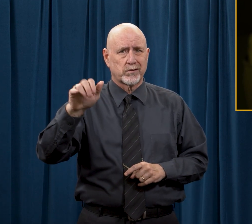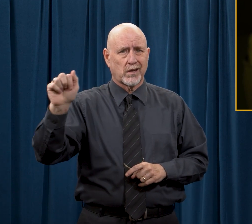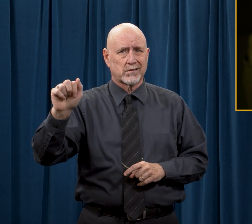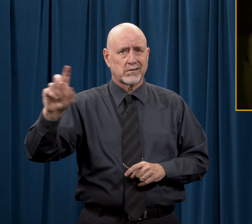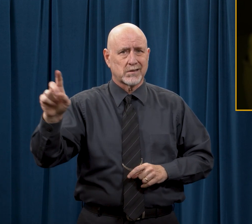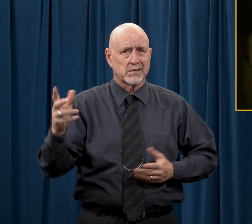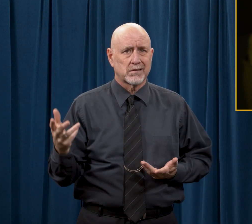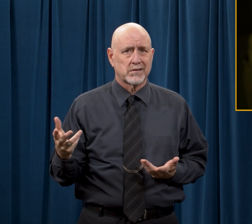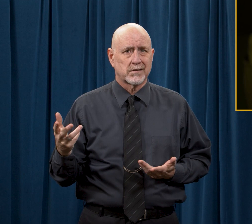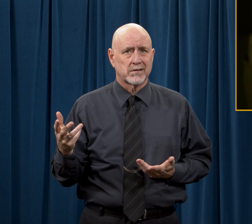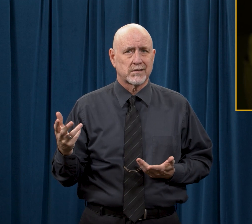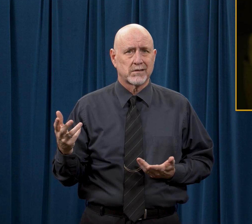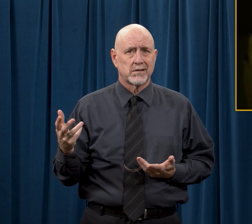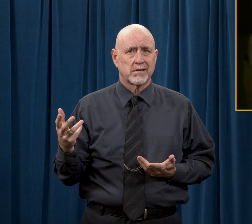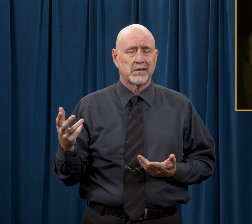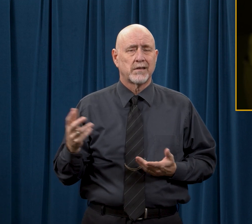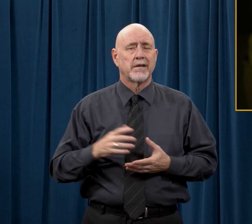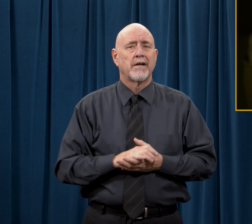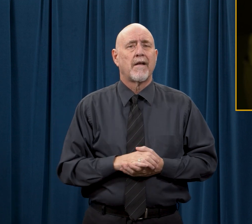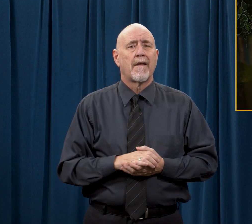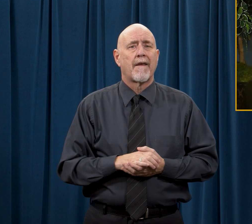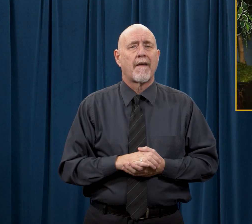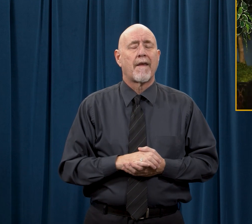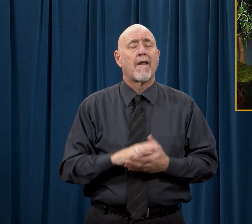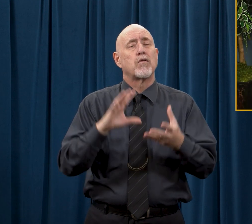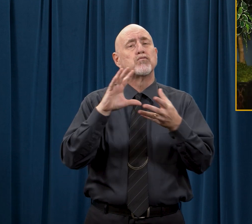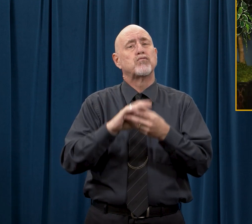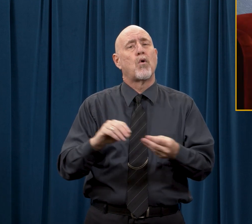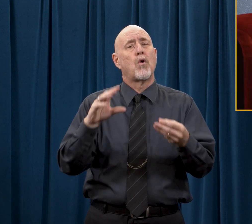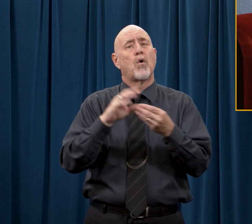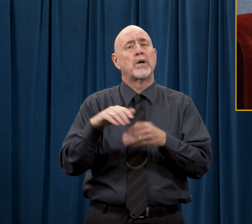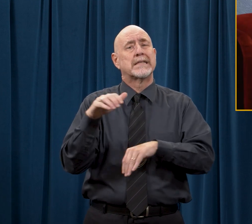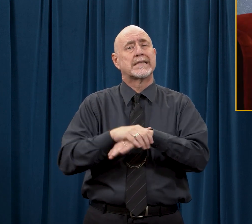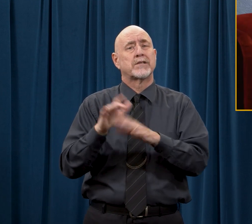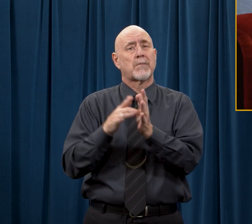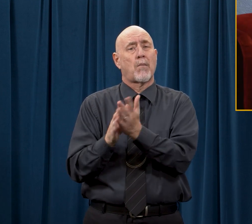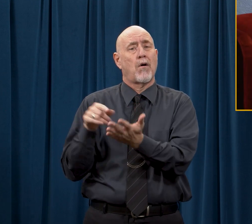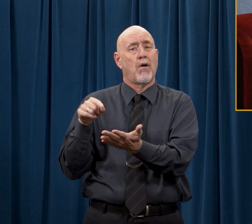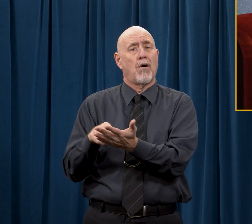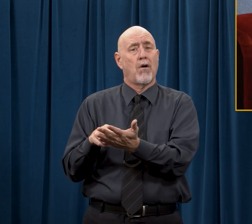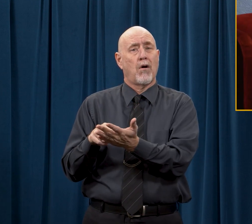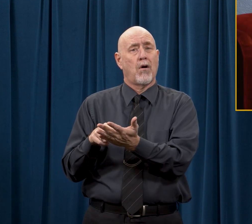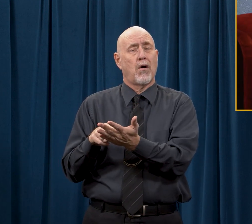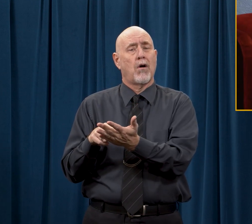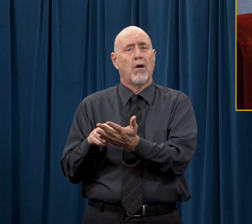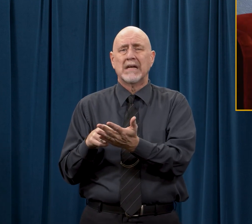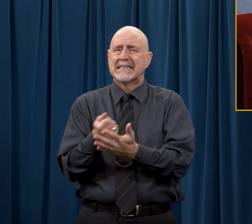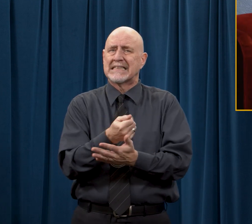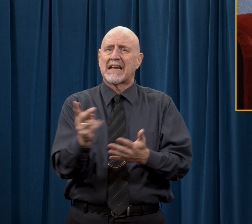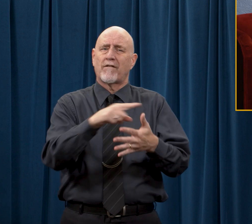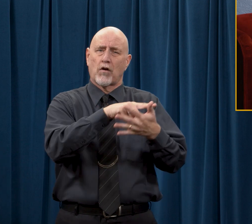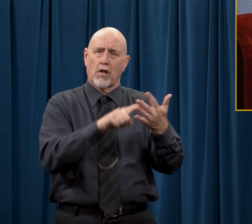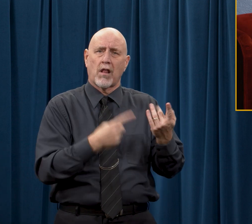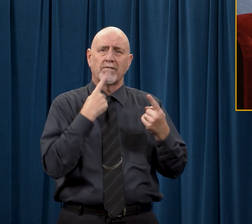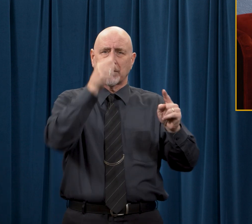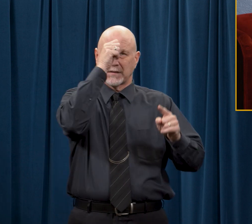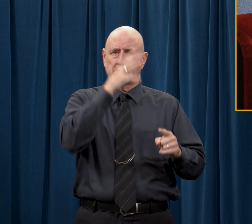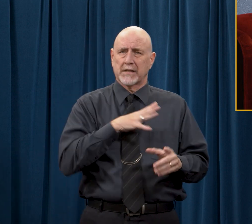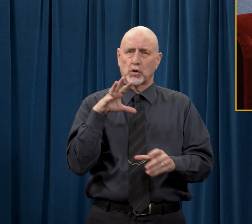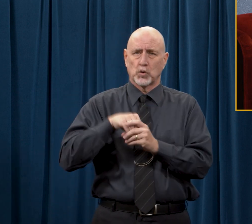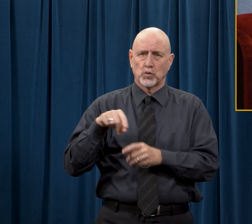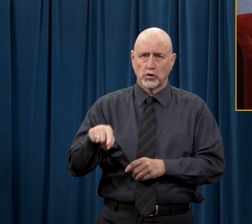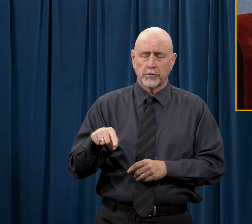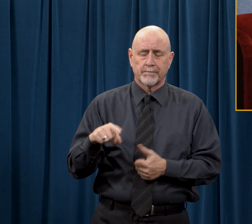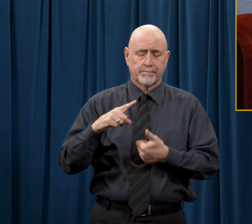3rd or 4th century AD. The story of the English Bible includes several